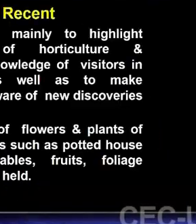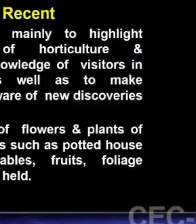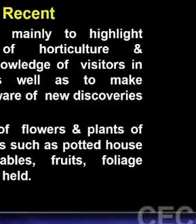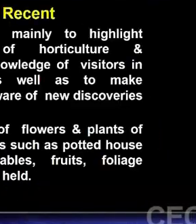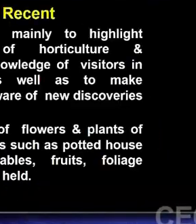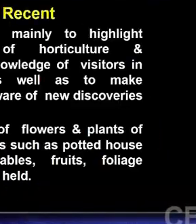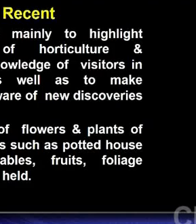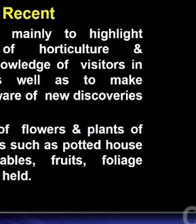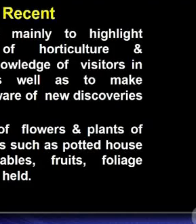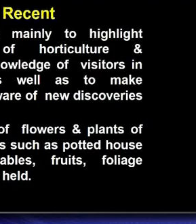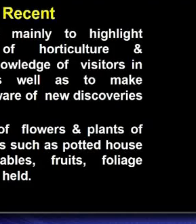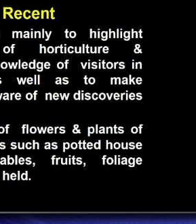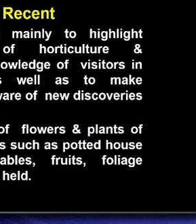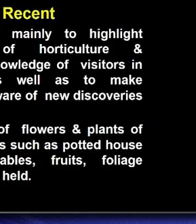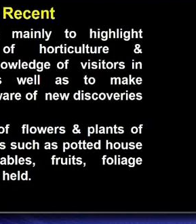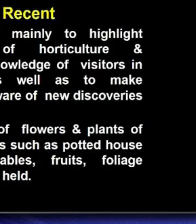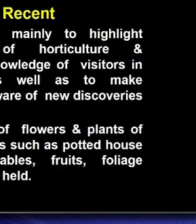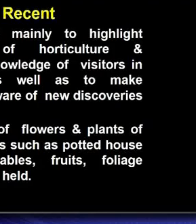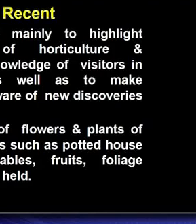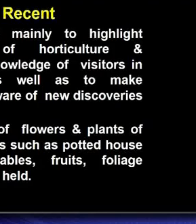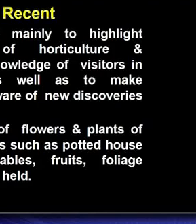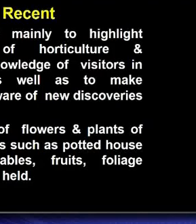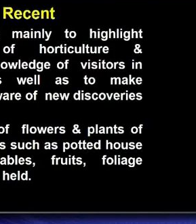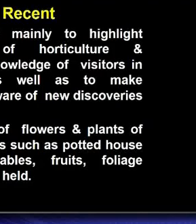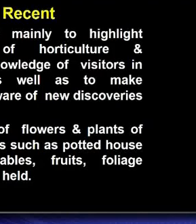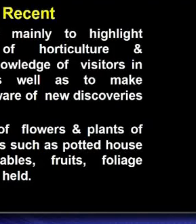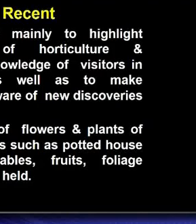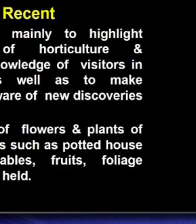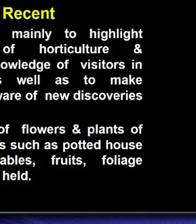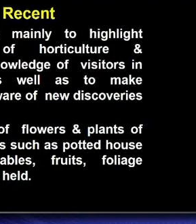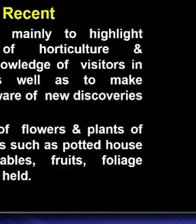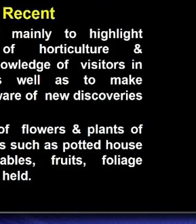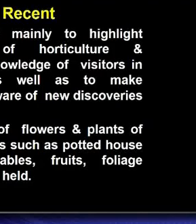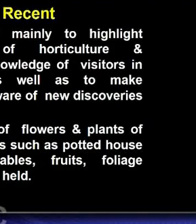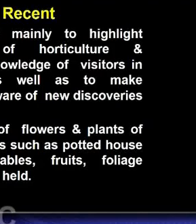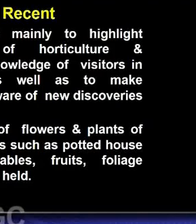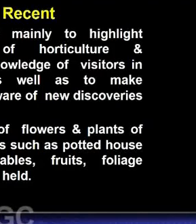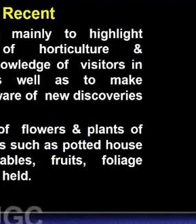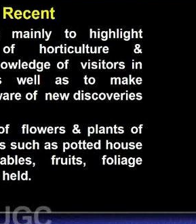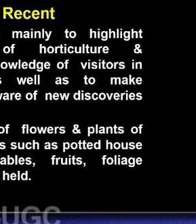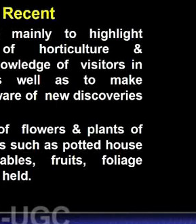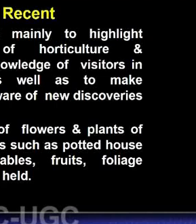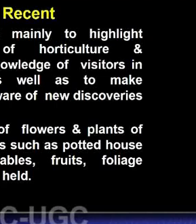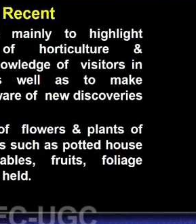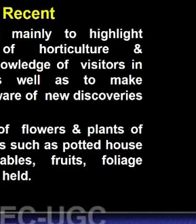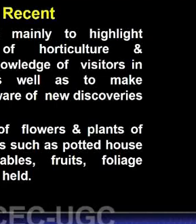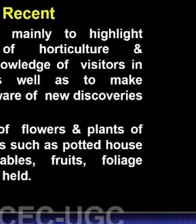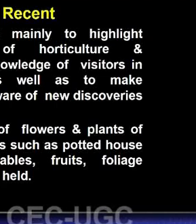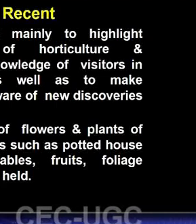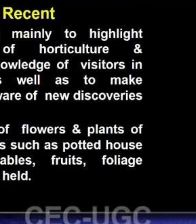the enhancing knowledge of the visitors in this field, as well as to make the participants aware of the new discoveries in the